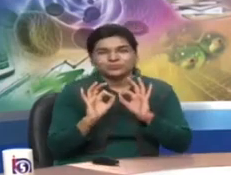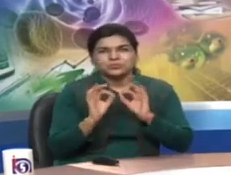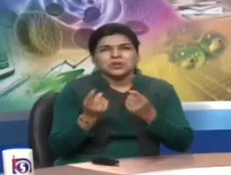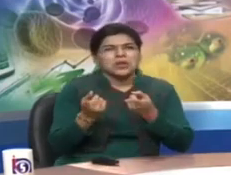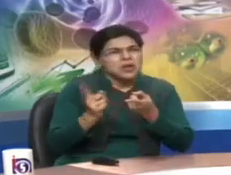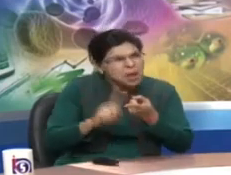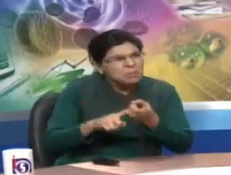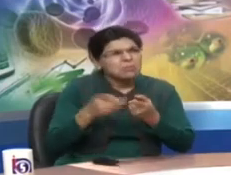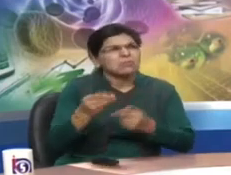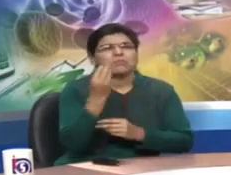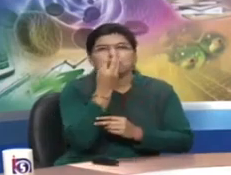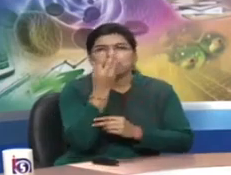almost died.